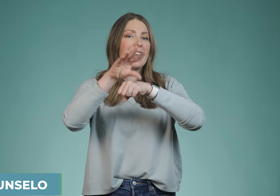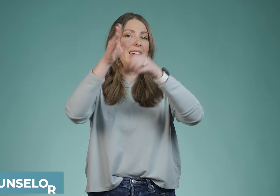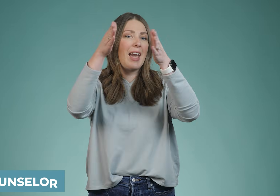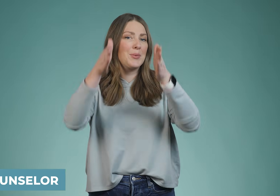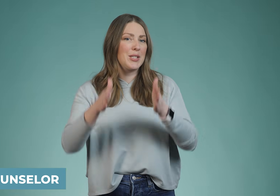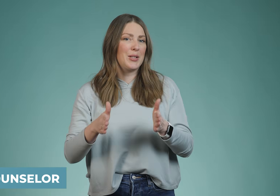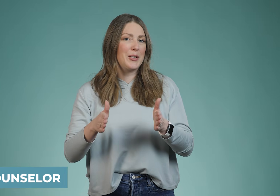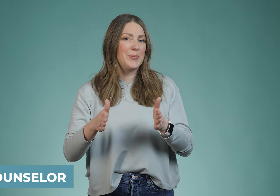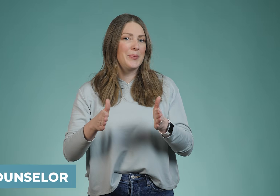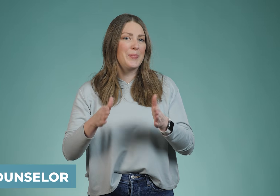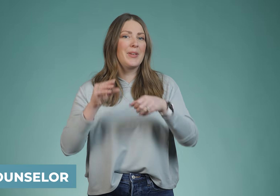Counselor.